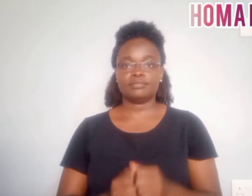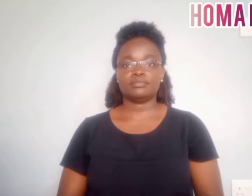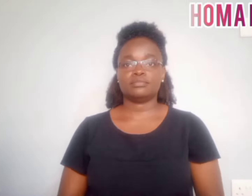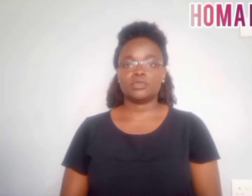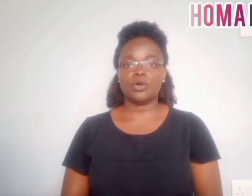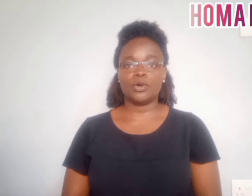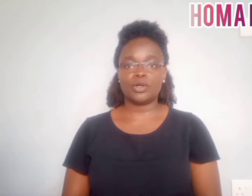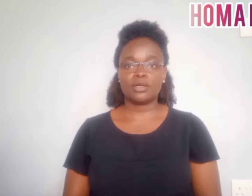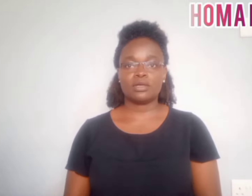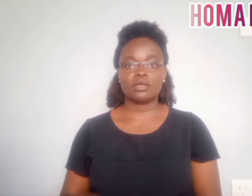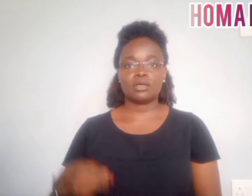Or